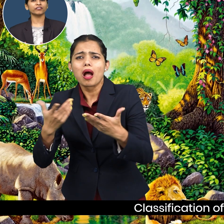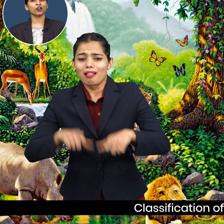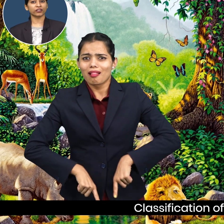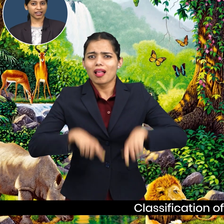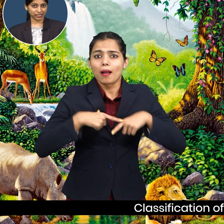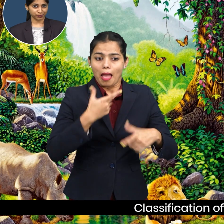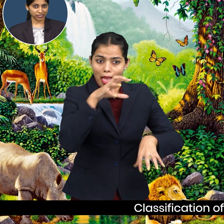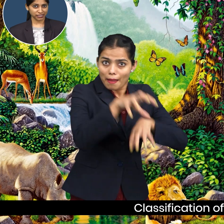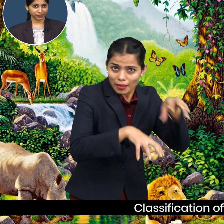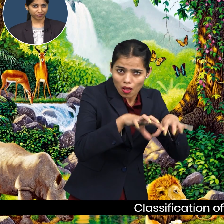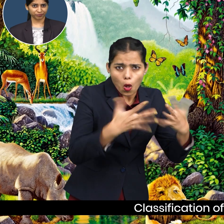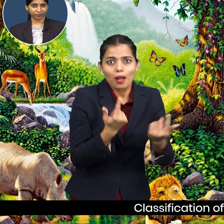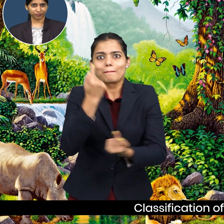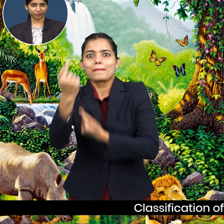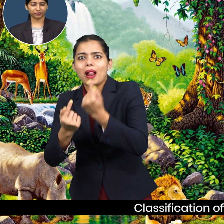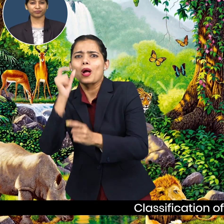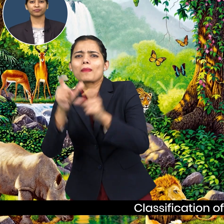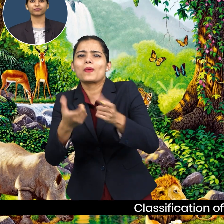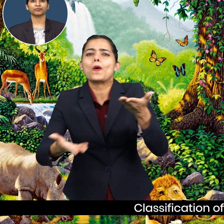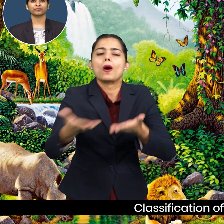Classification of living organisms.